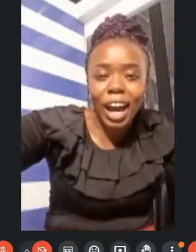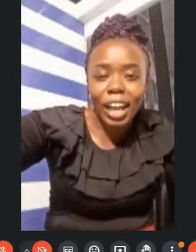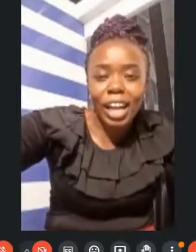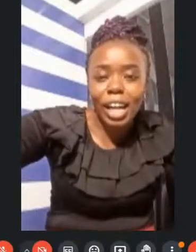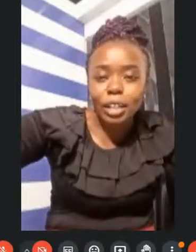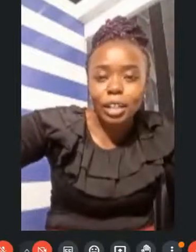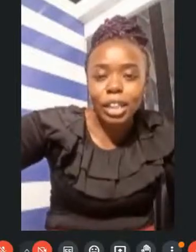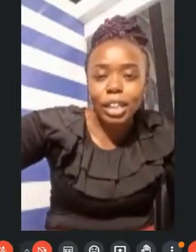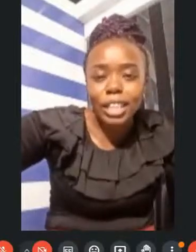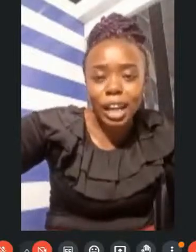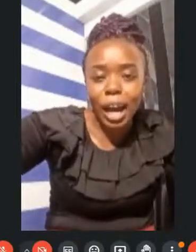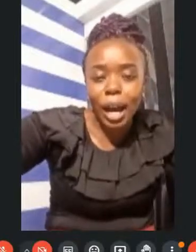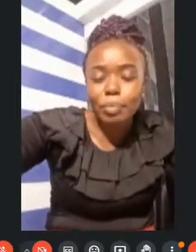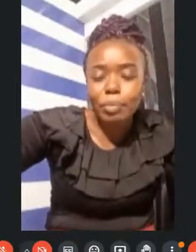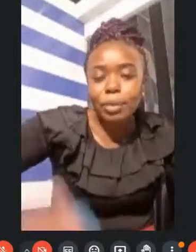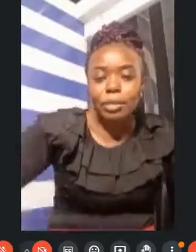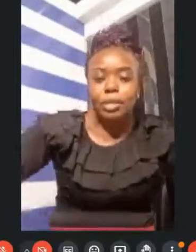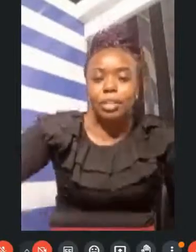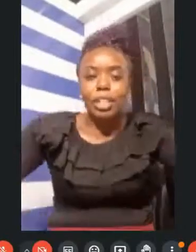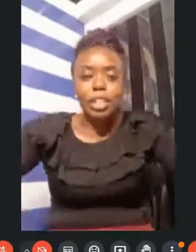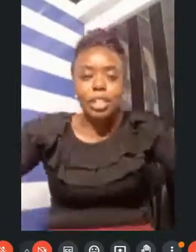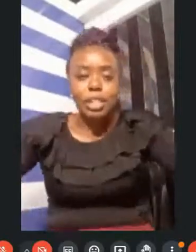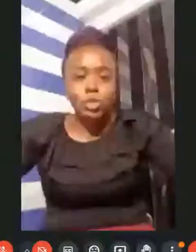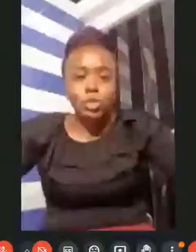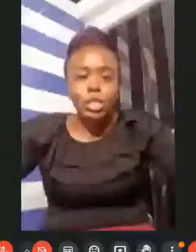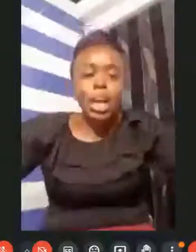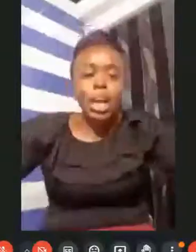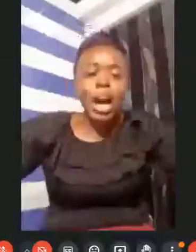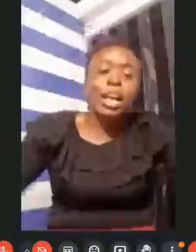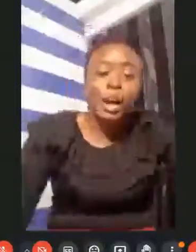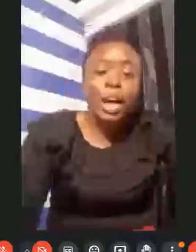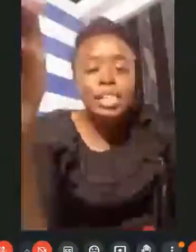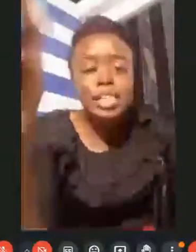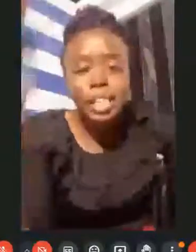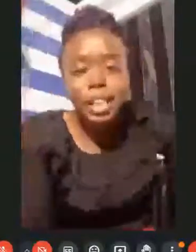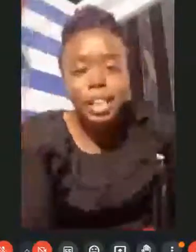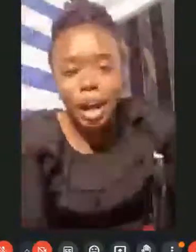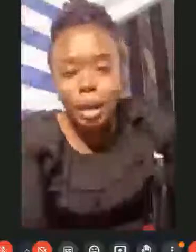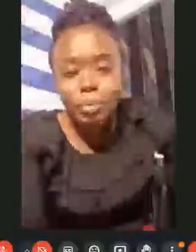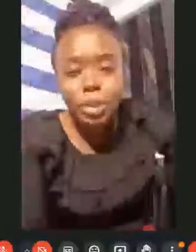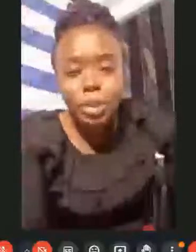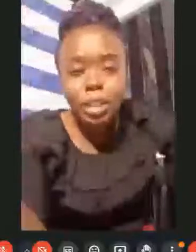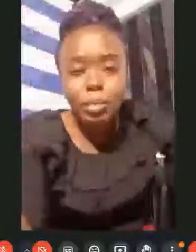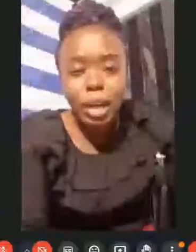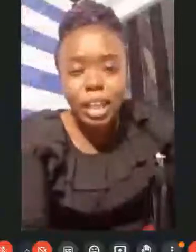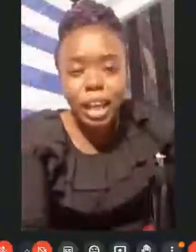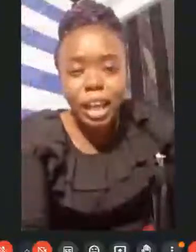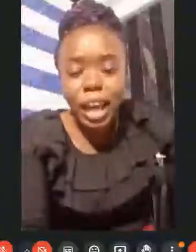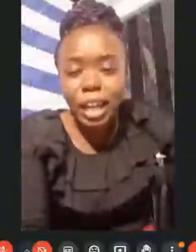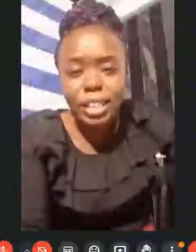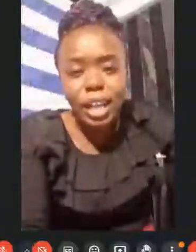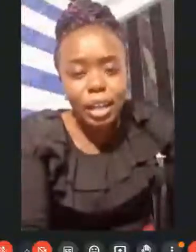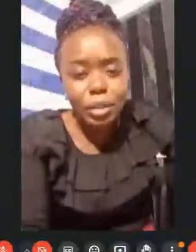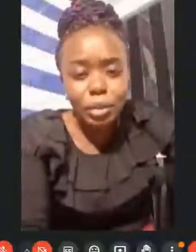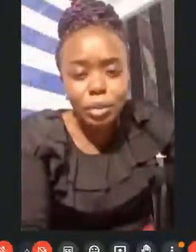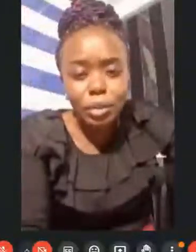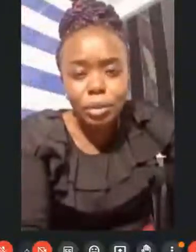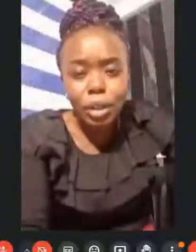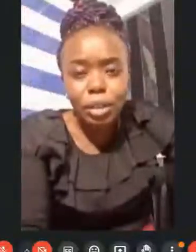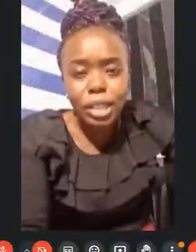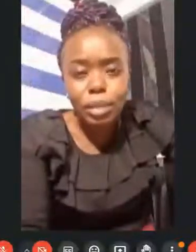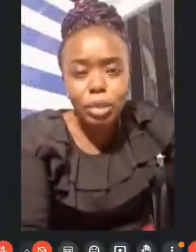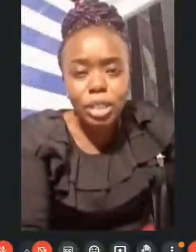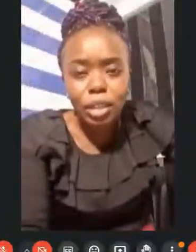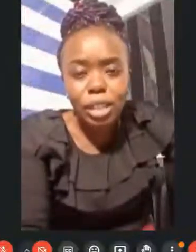And I guess I can call it a wrap. So we meet. Hannah, your hand is still up. I'm choosing you, but I can't hear